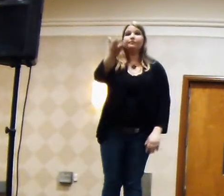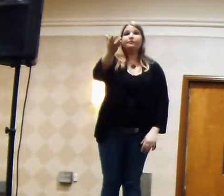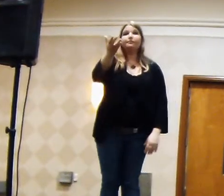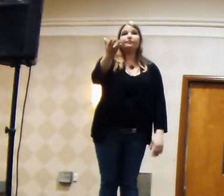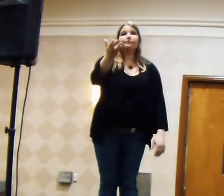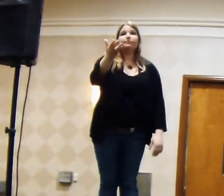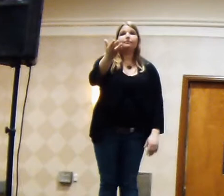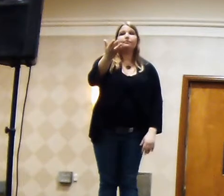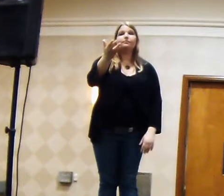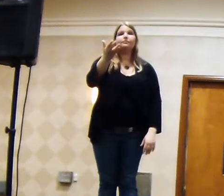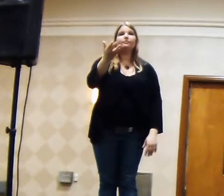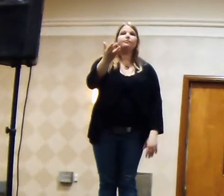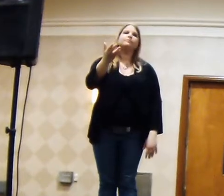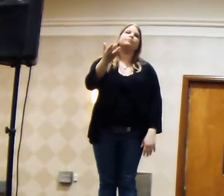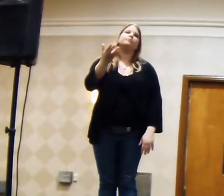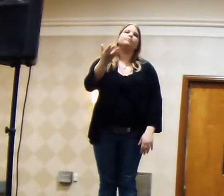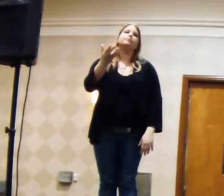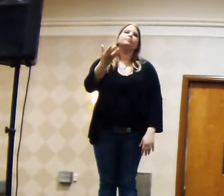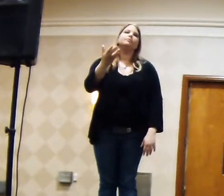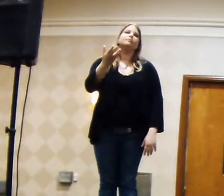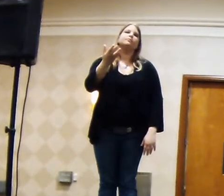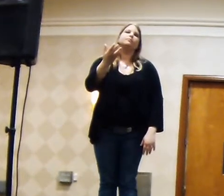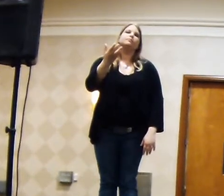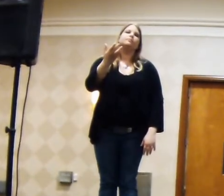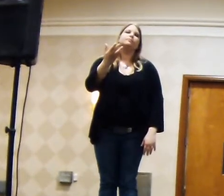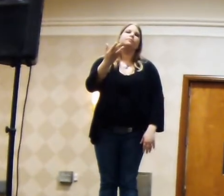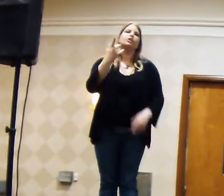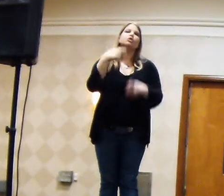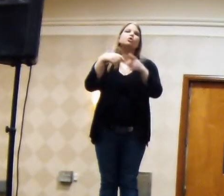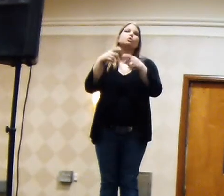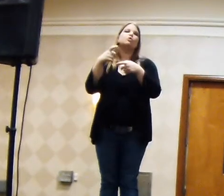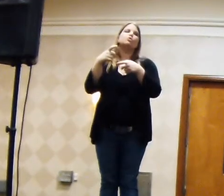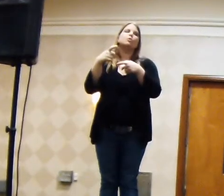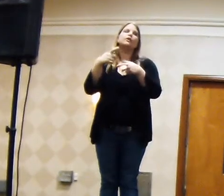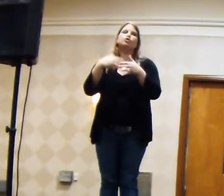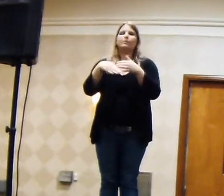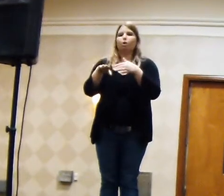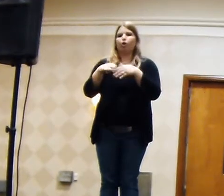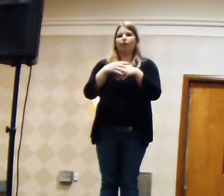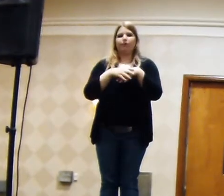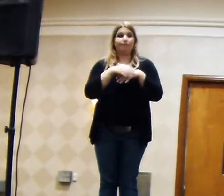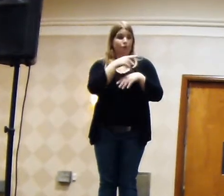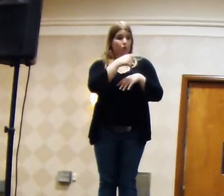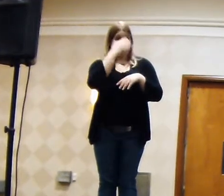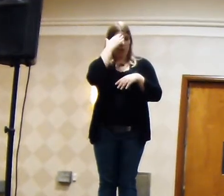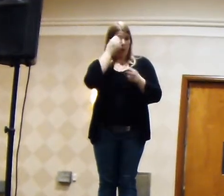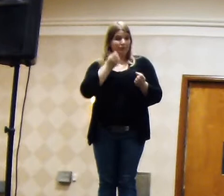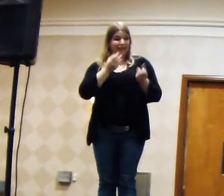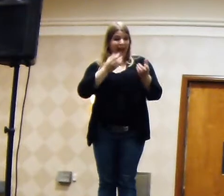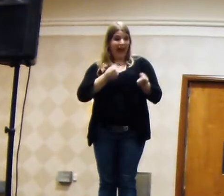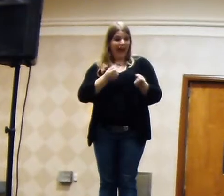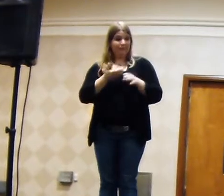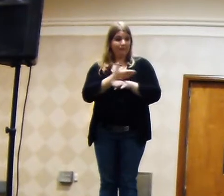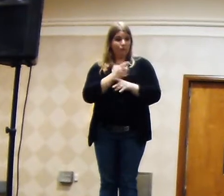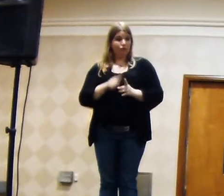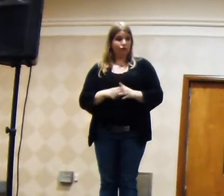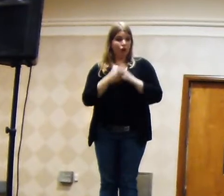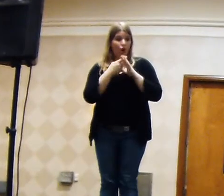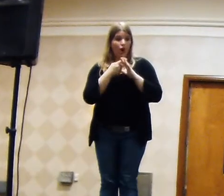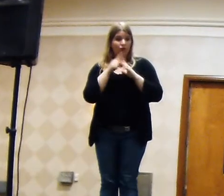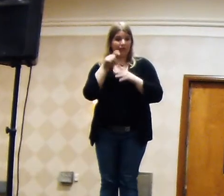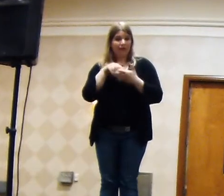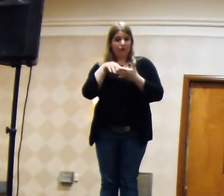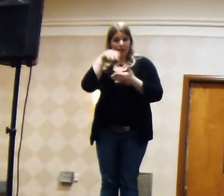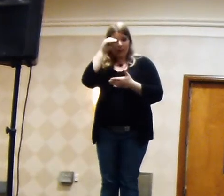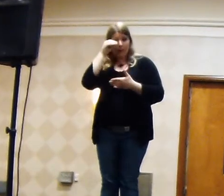Hello. Hi, welcome. My question is for your time on Switched at Birth. Did you know sign language before you started it, or did you have to